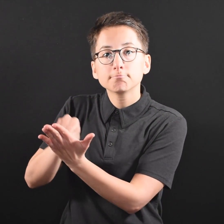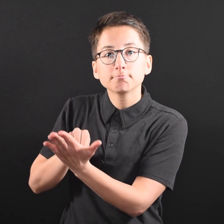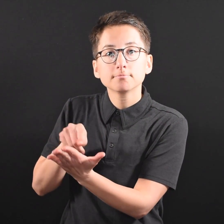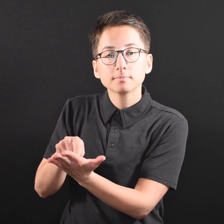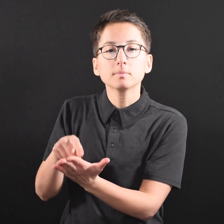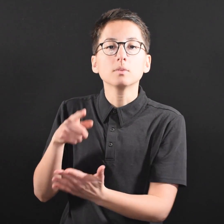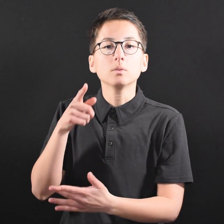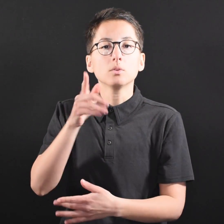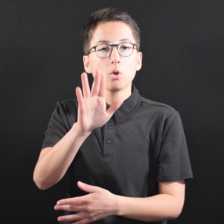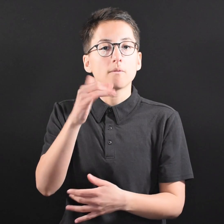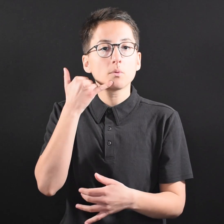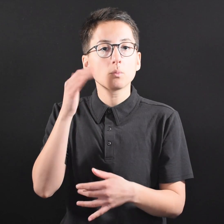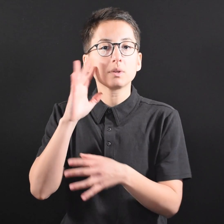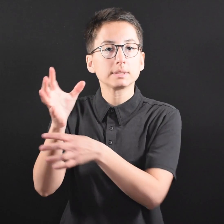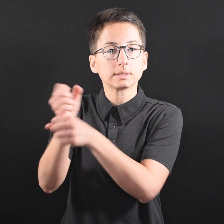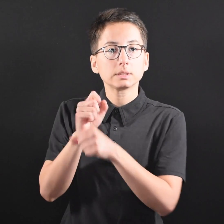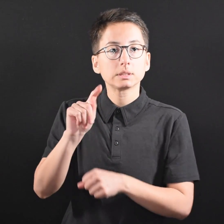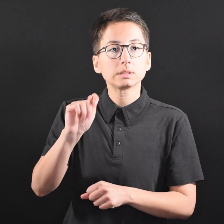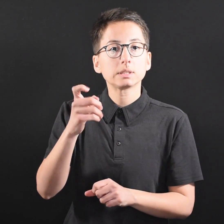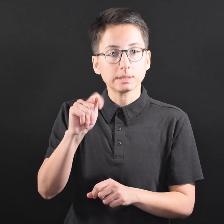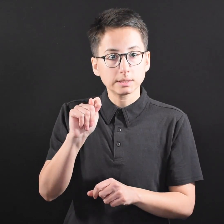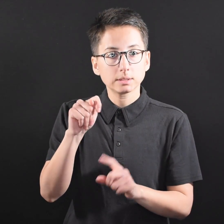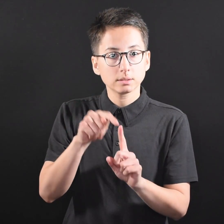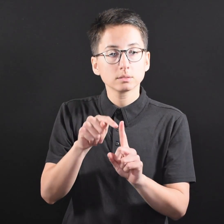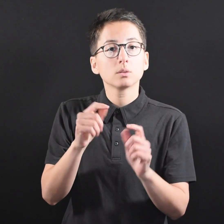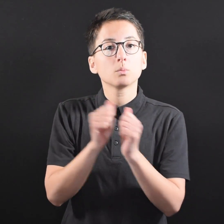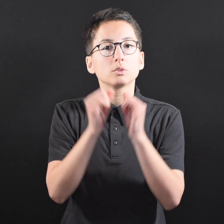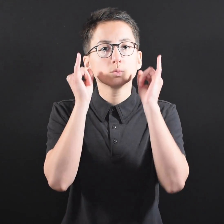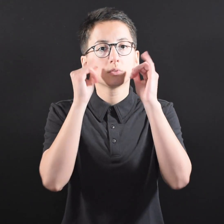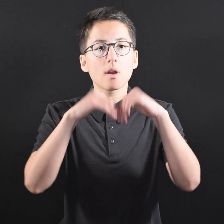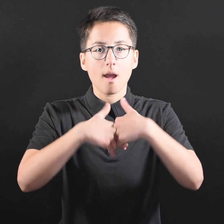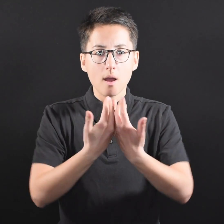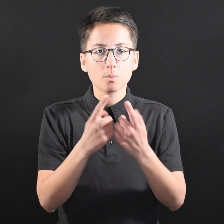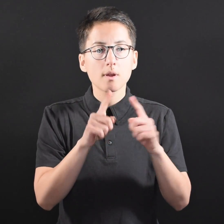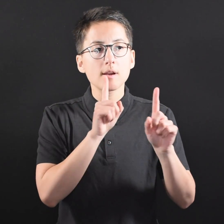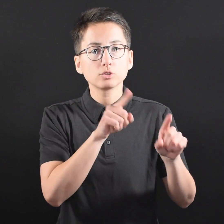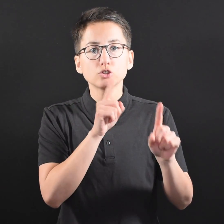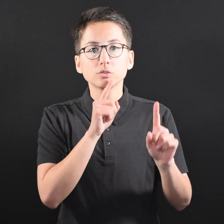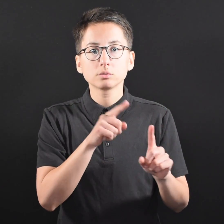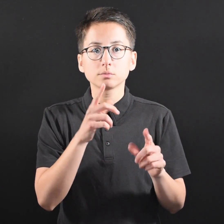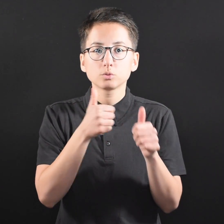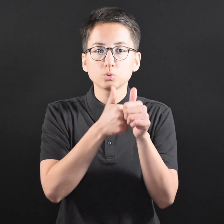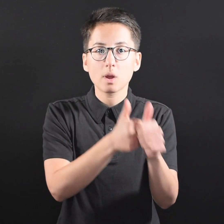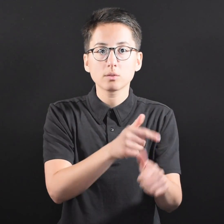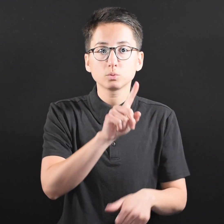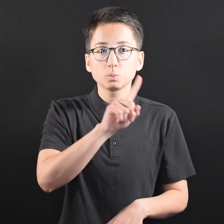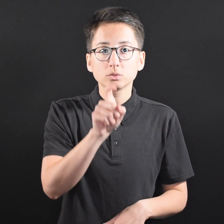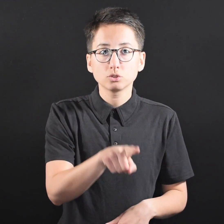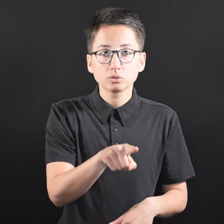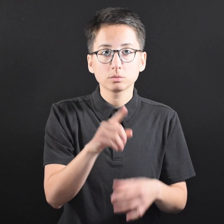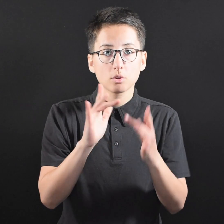testing, you will get a text message with instructions to answer contact tracing questions